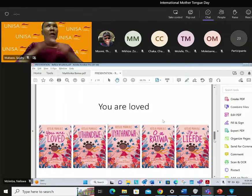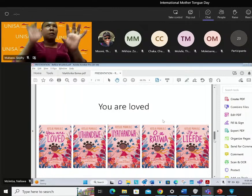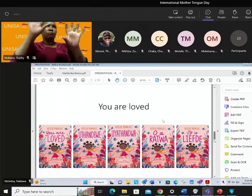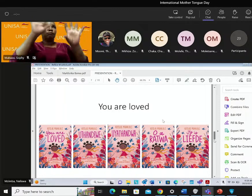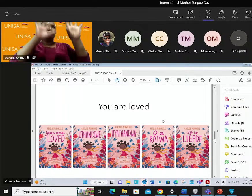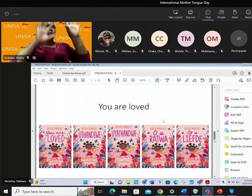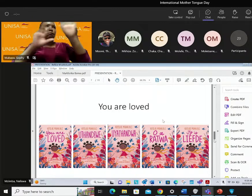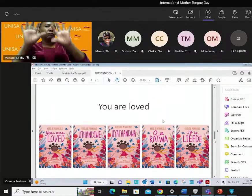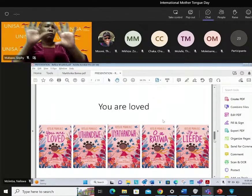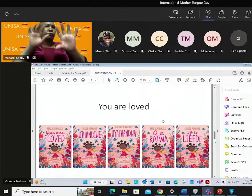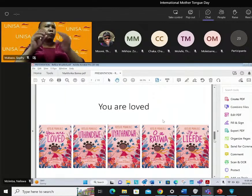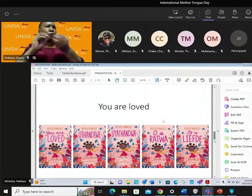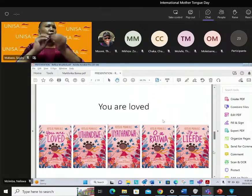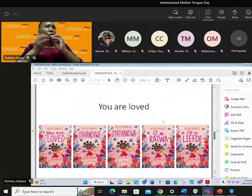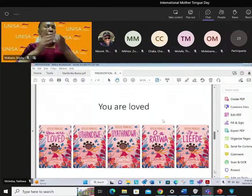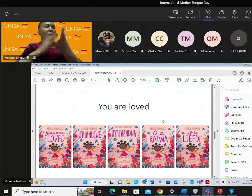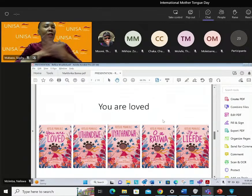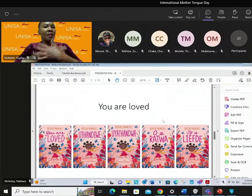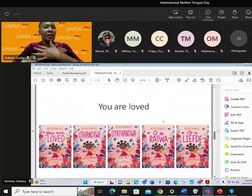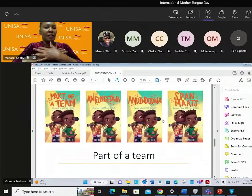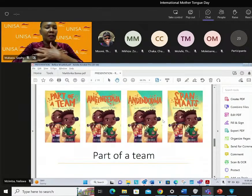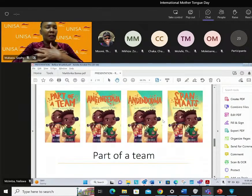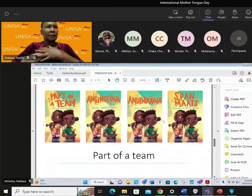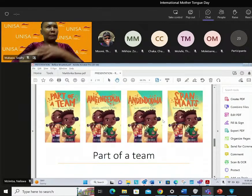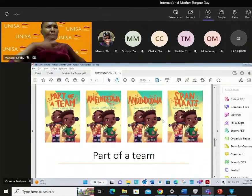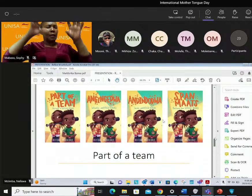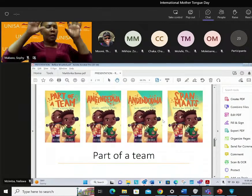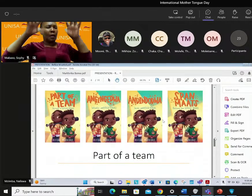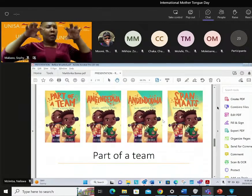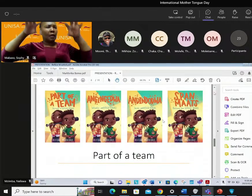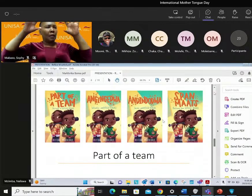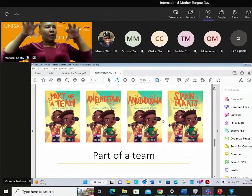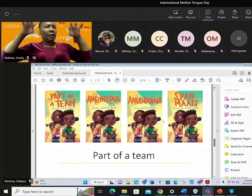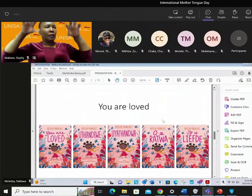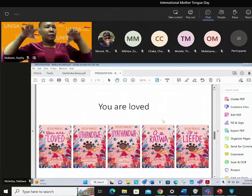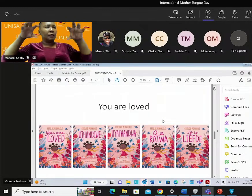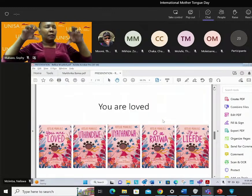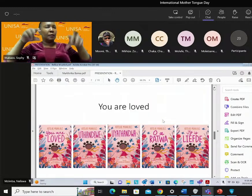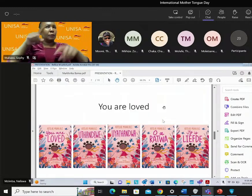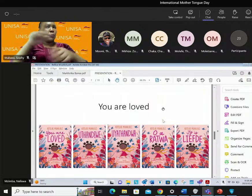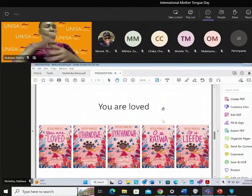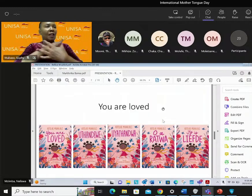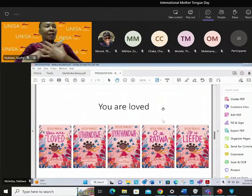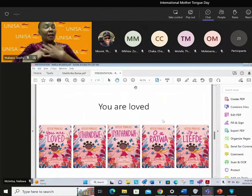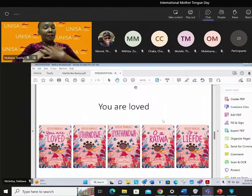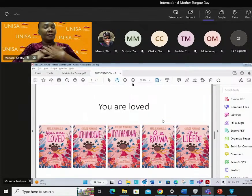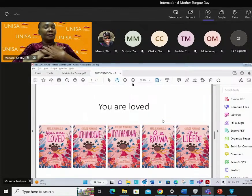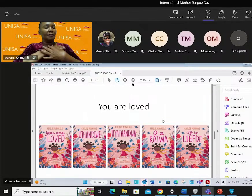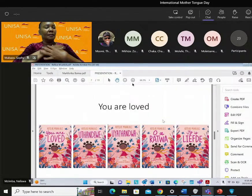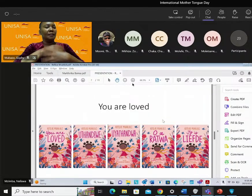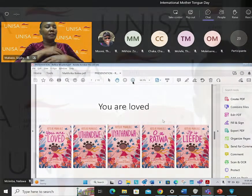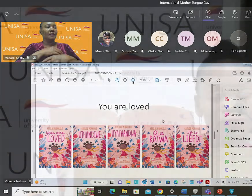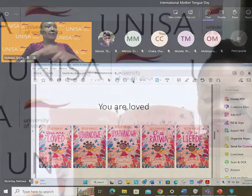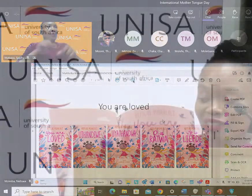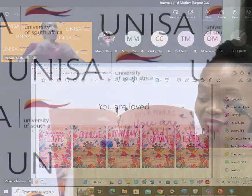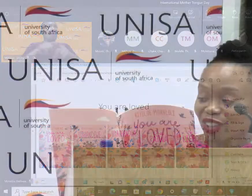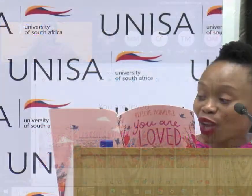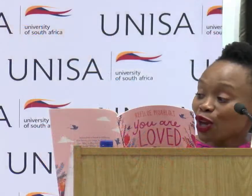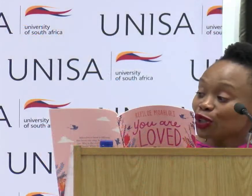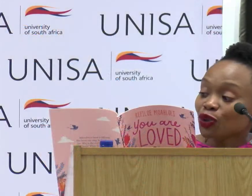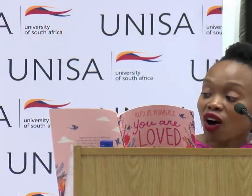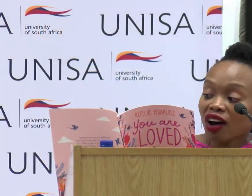loved. When the rain starts pouring, you are loved. When the rainbow's